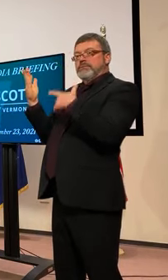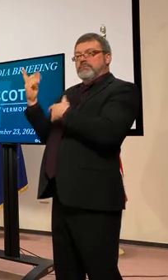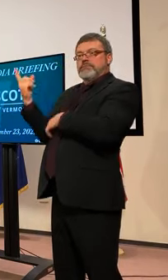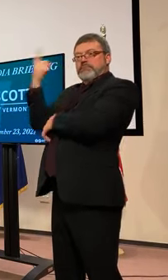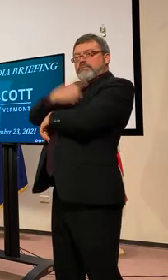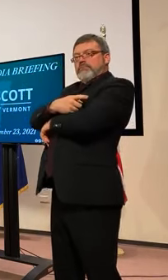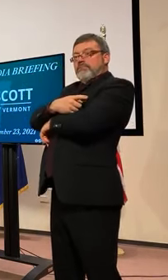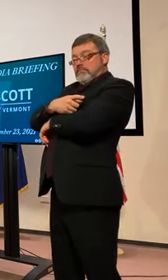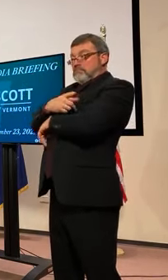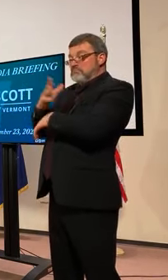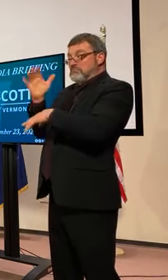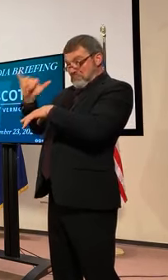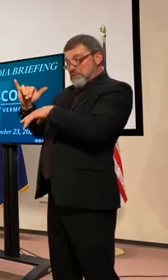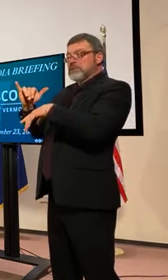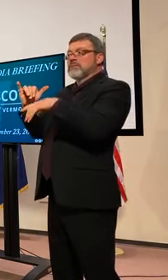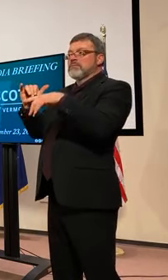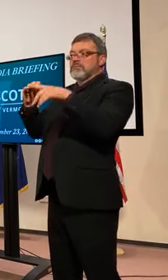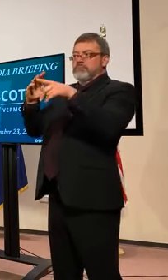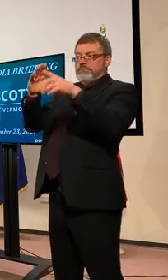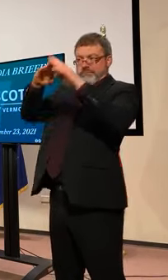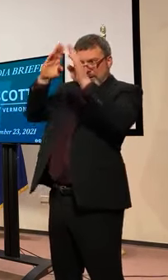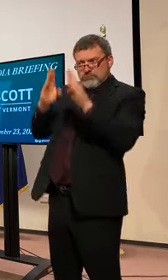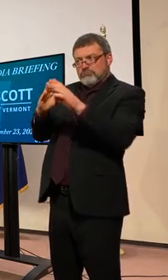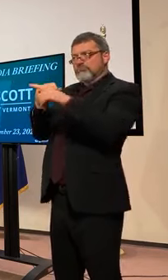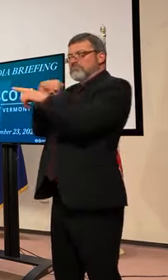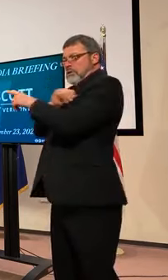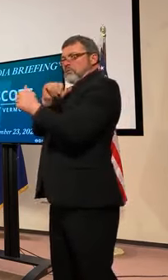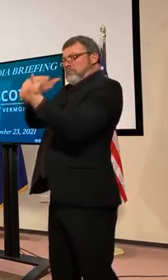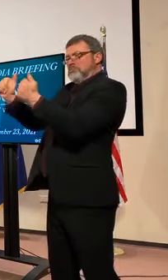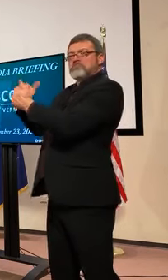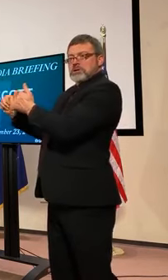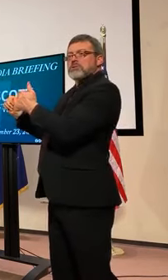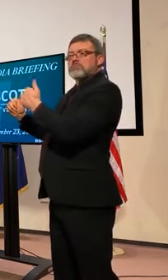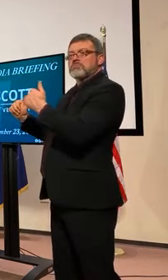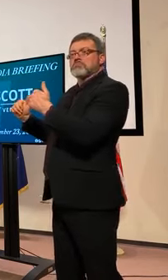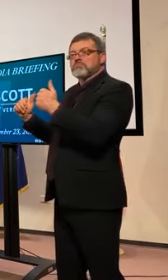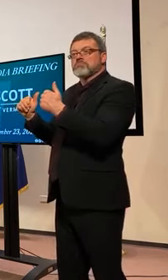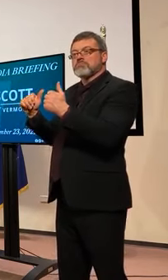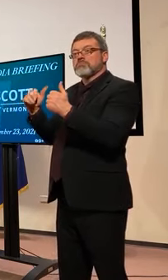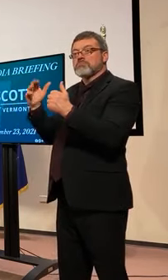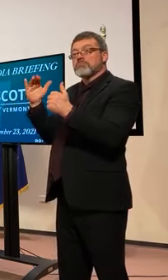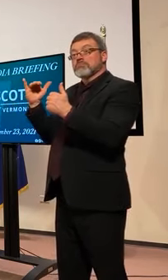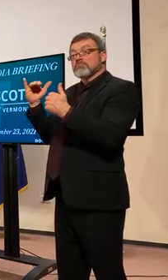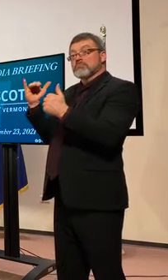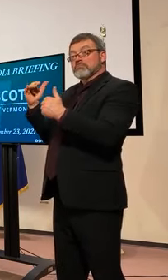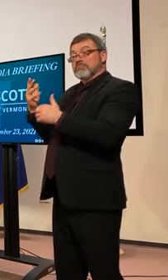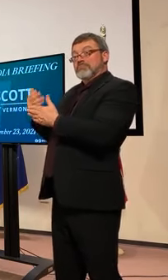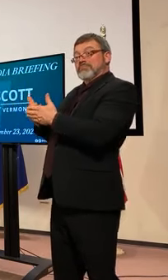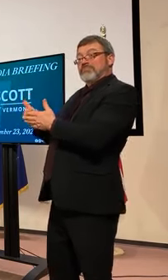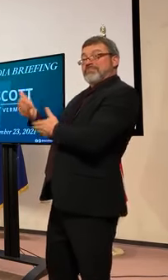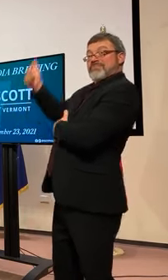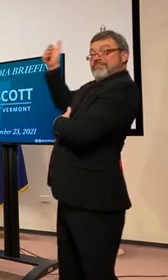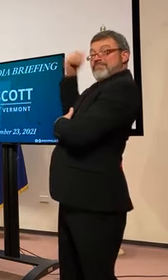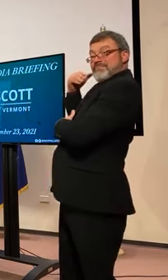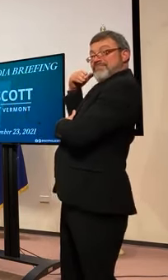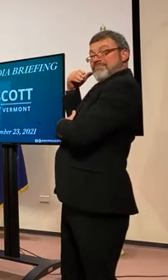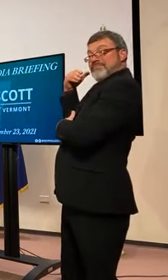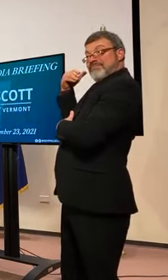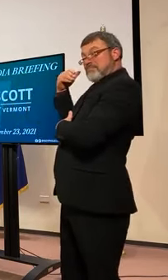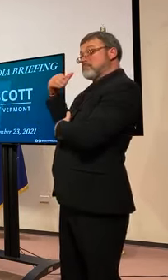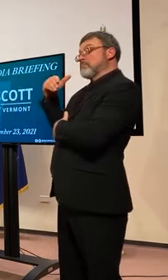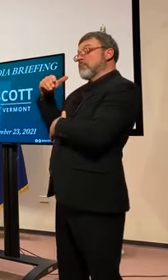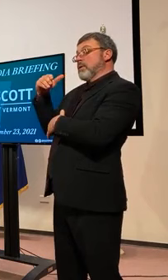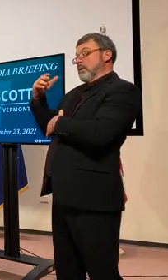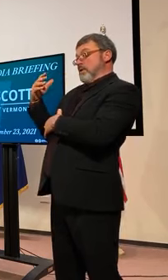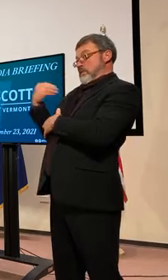on that, and we passed 82 bills in the last session, we should be able to get through this in